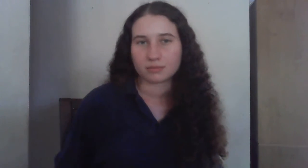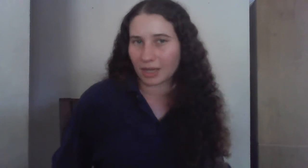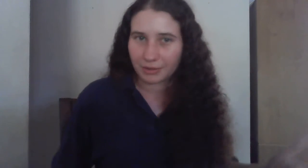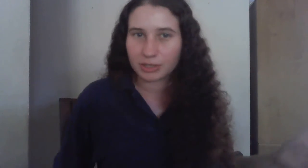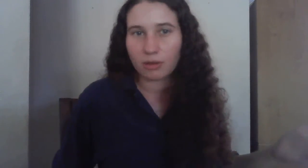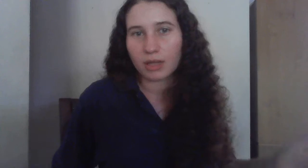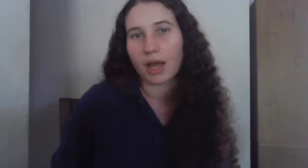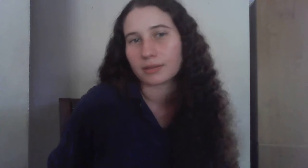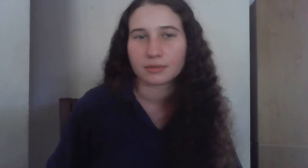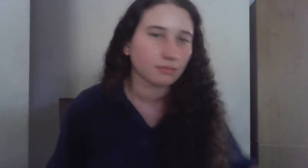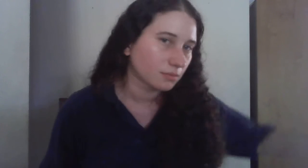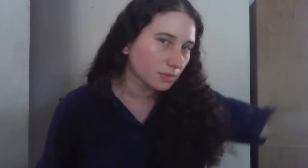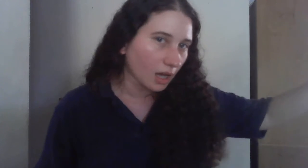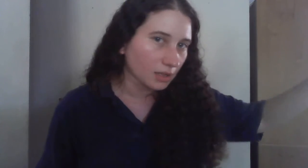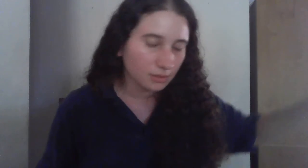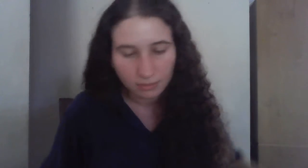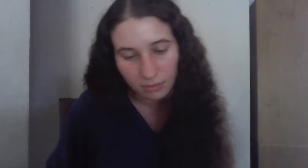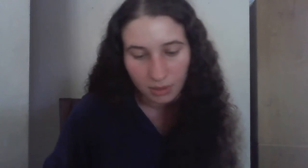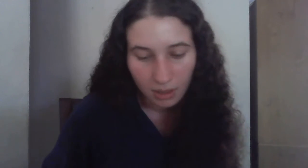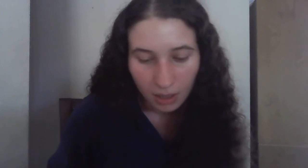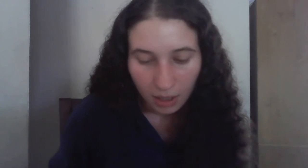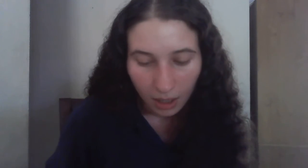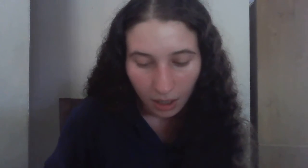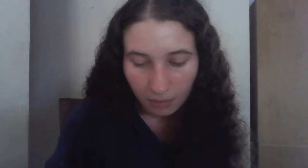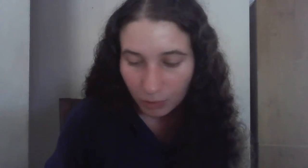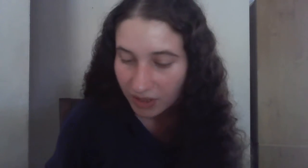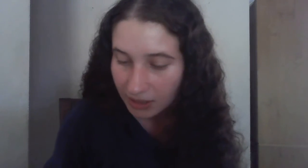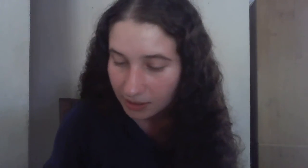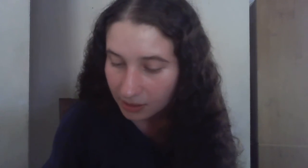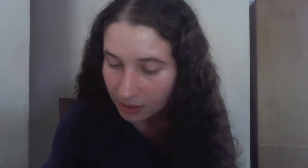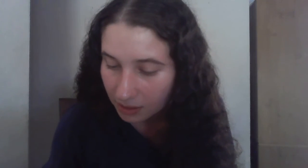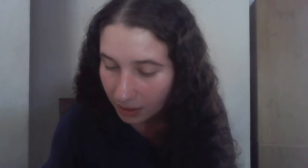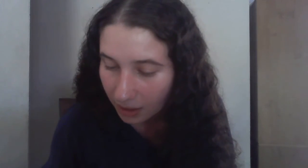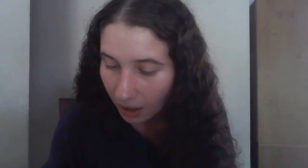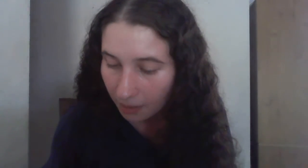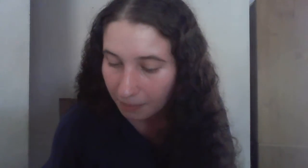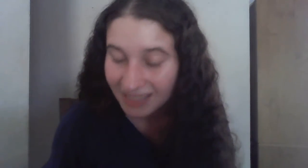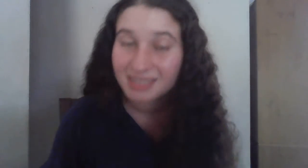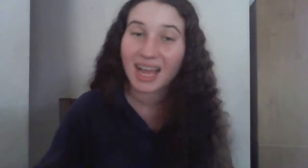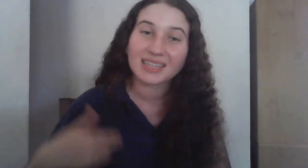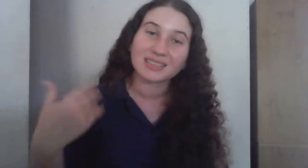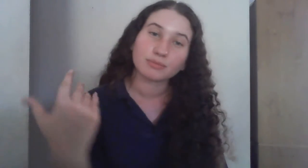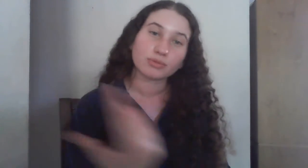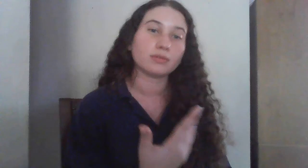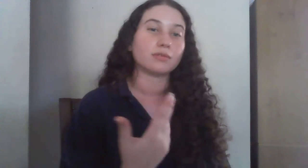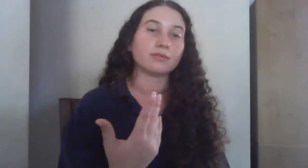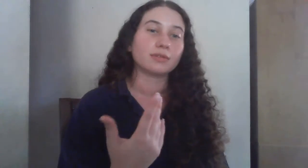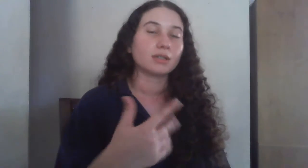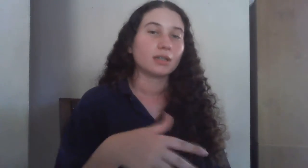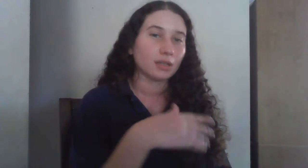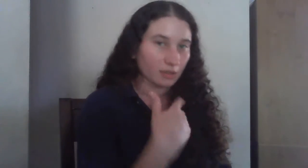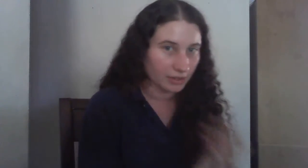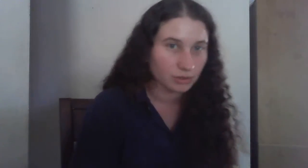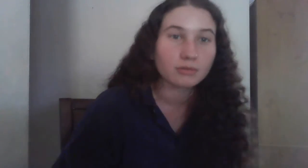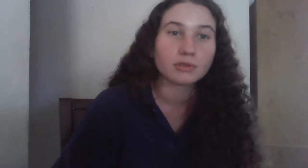I already sold the house. Done. Movie I see, right? My sign improve. If I don't do